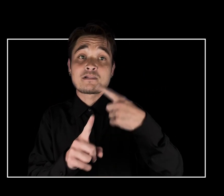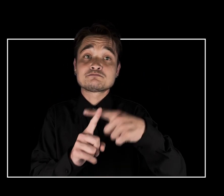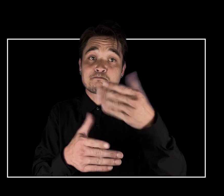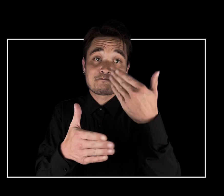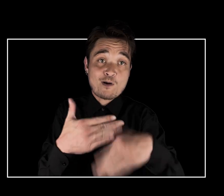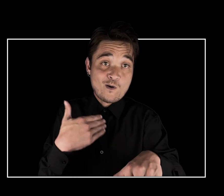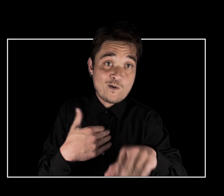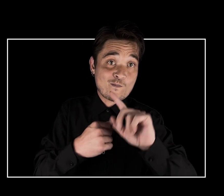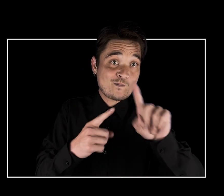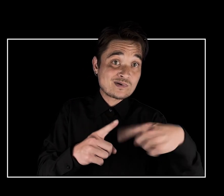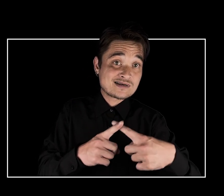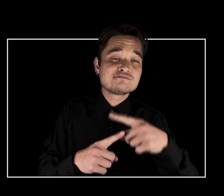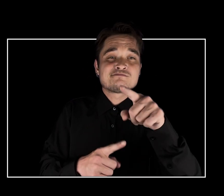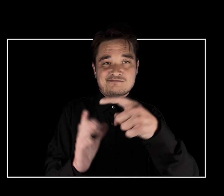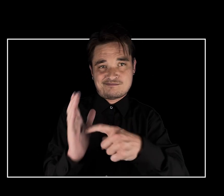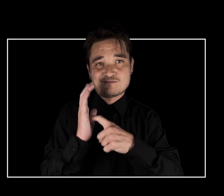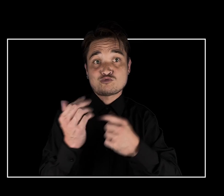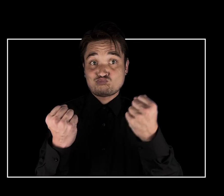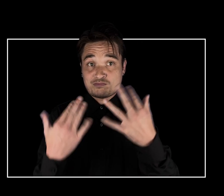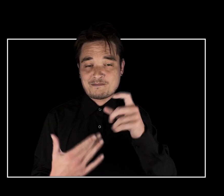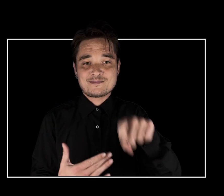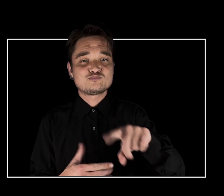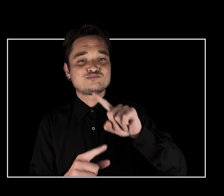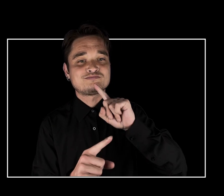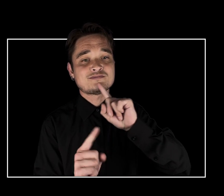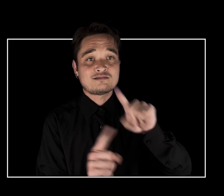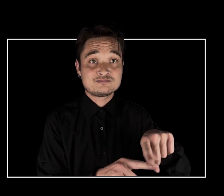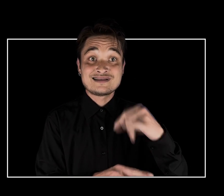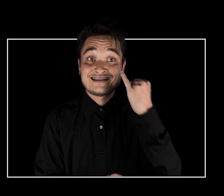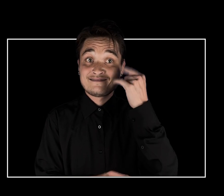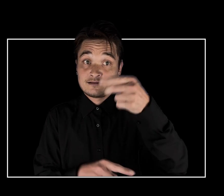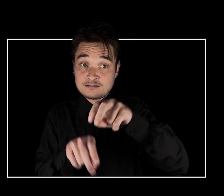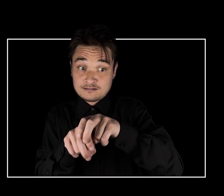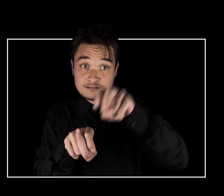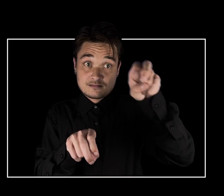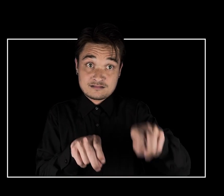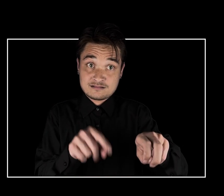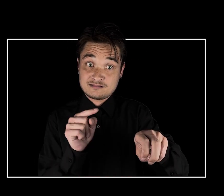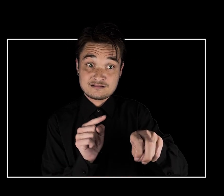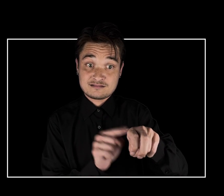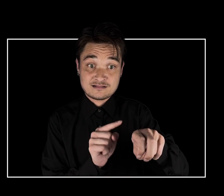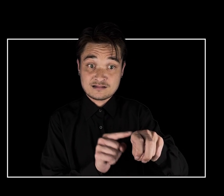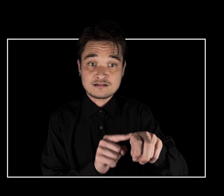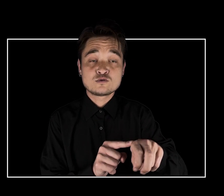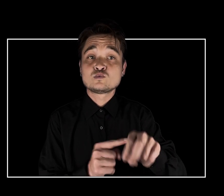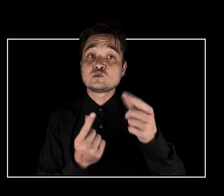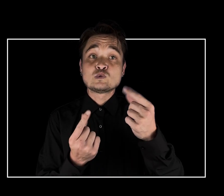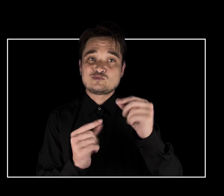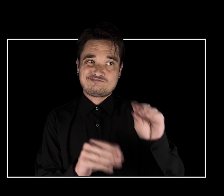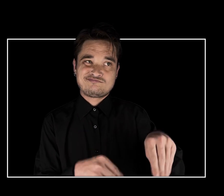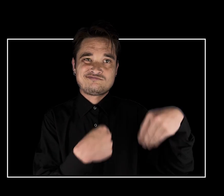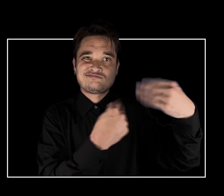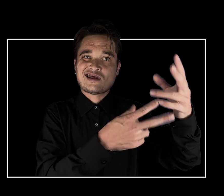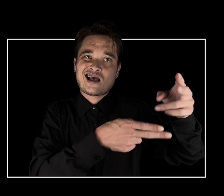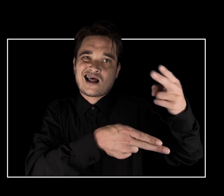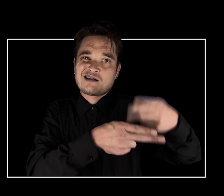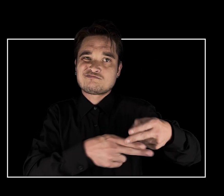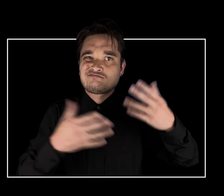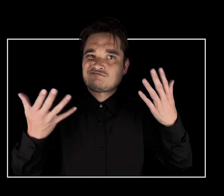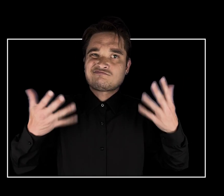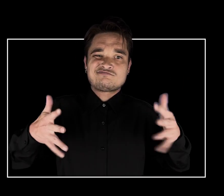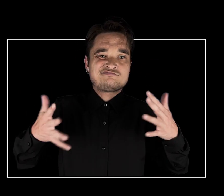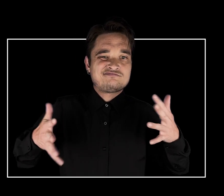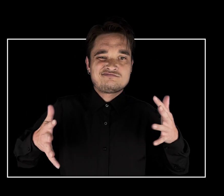give it to them. If you are the passenger, you only need to give your name if the police suspect you are involved